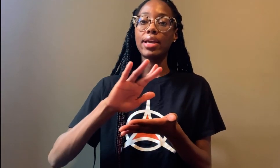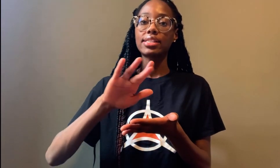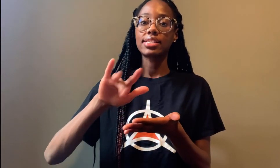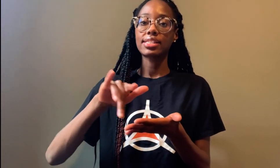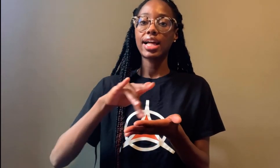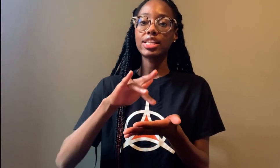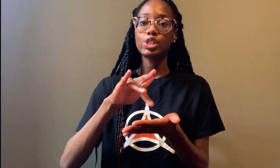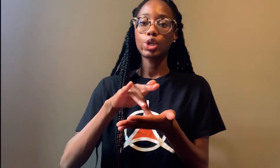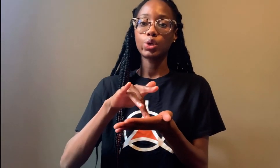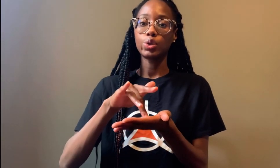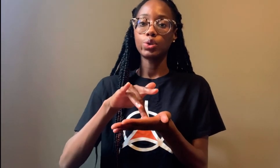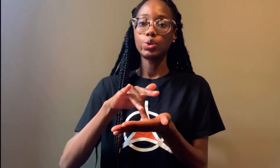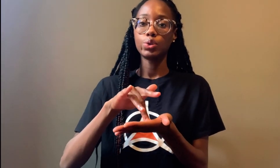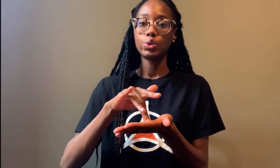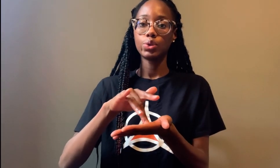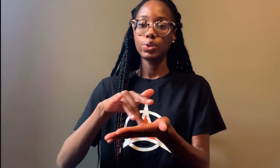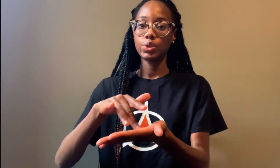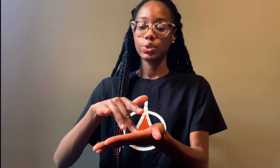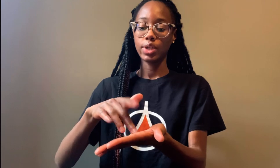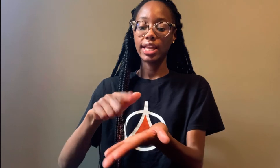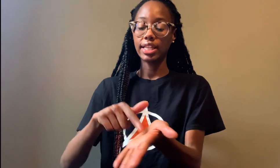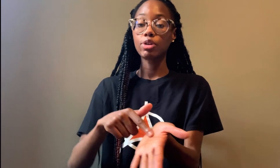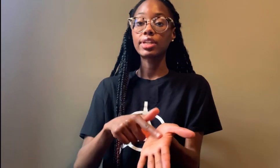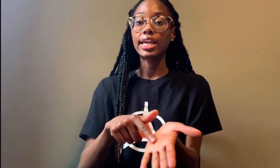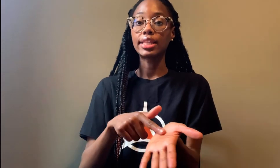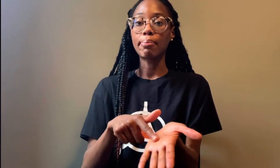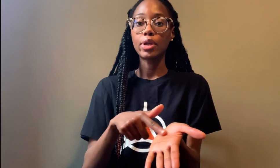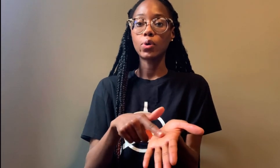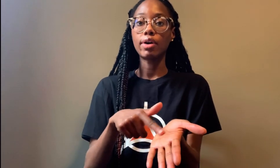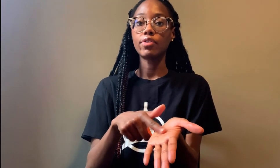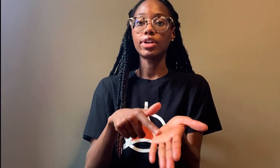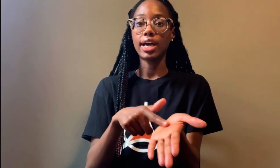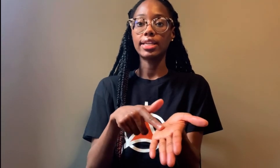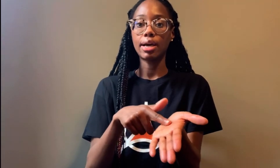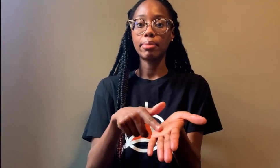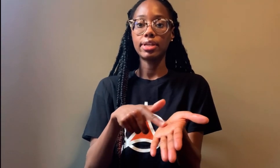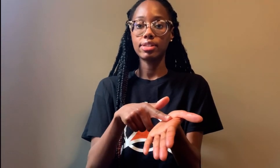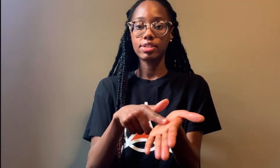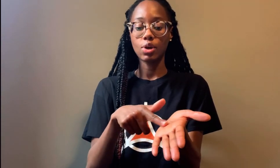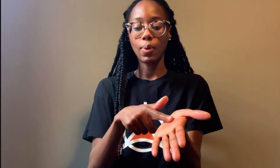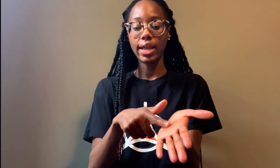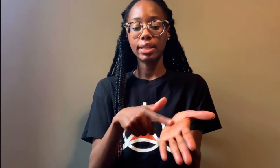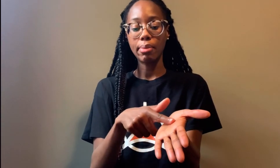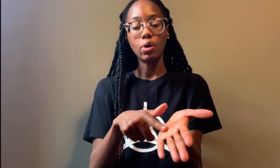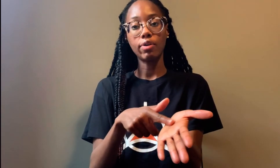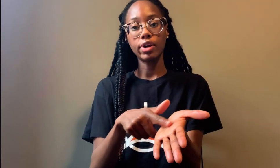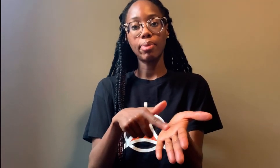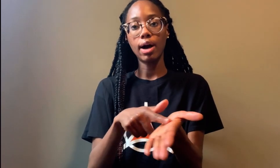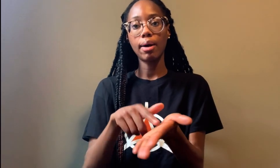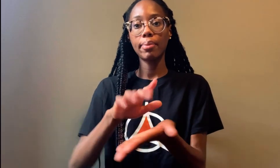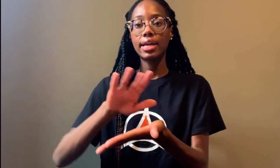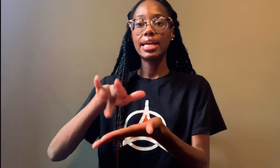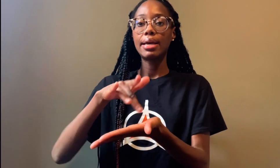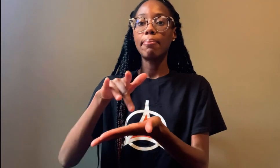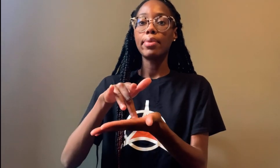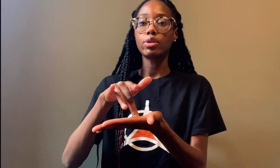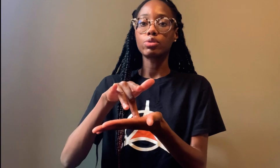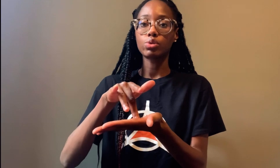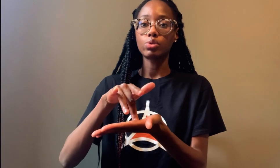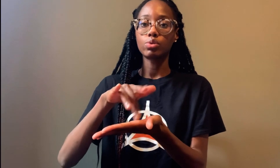a slight circle, literally in the middle of your non-dominant. So right in the middle of your palm, middle school. This